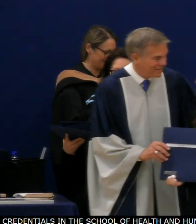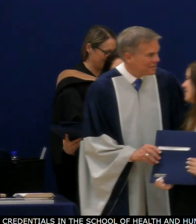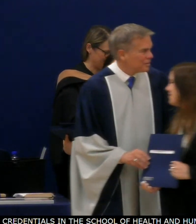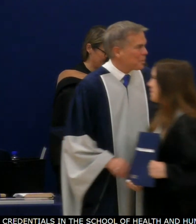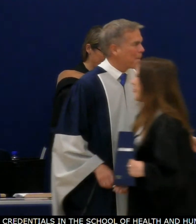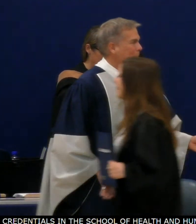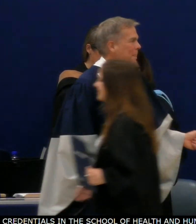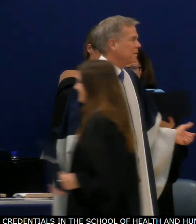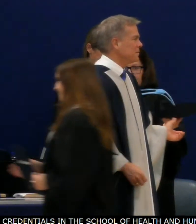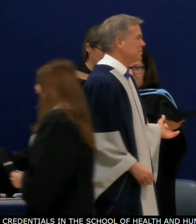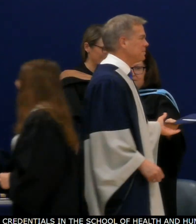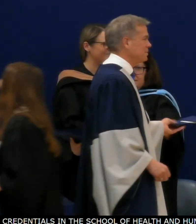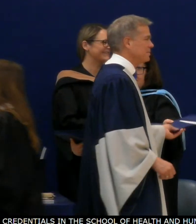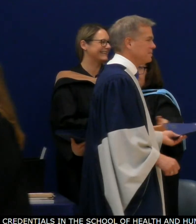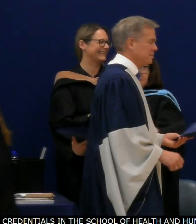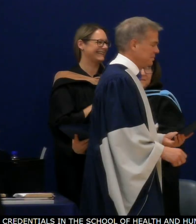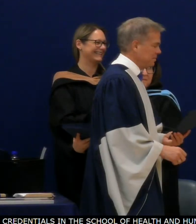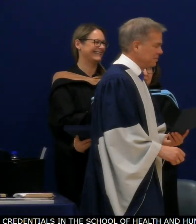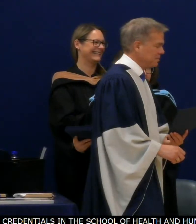Jian Lim.